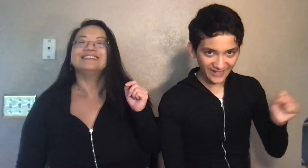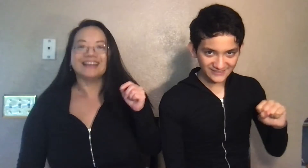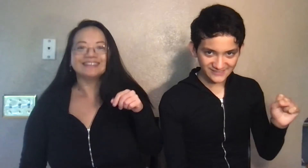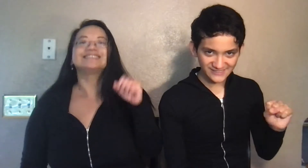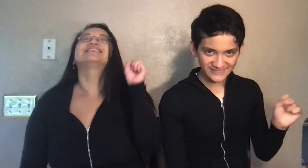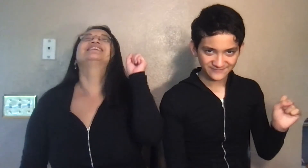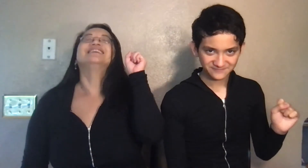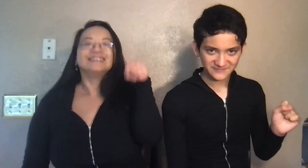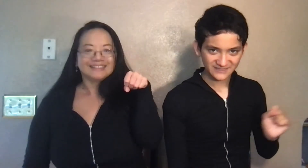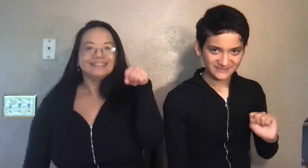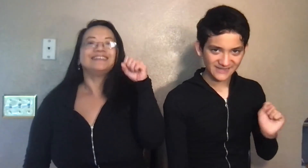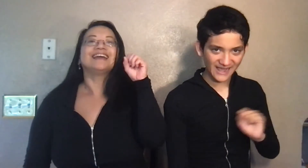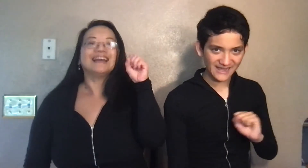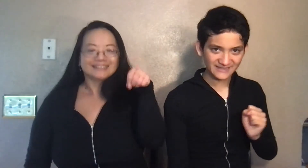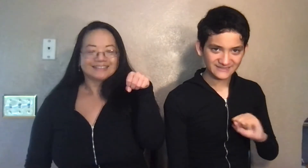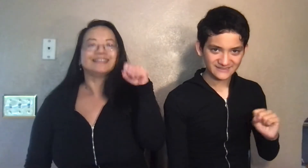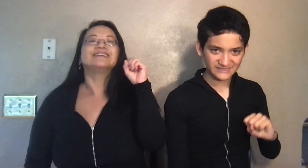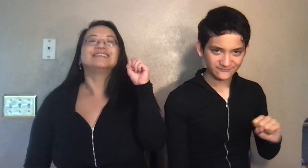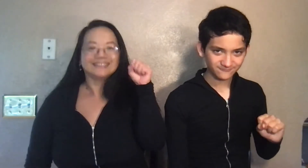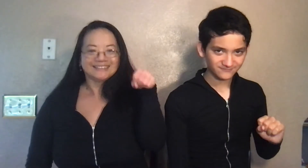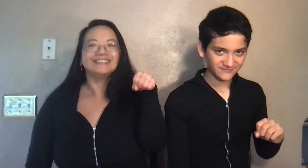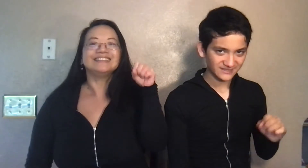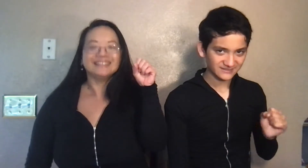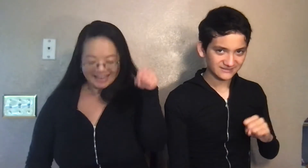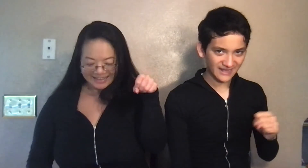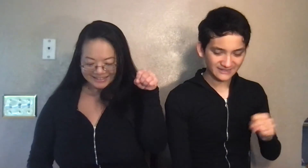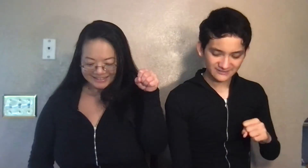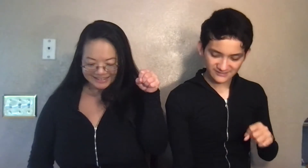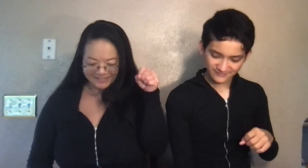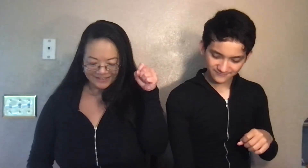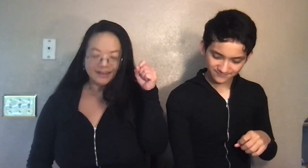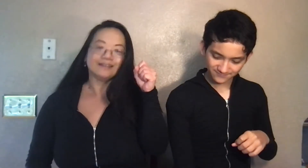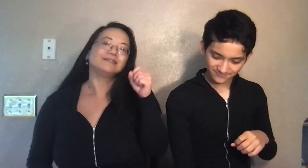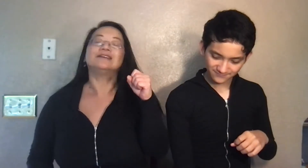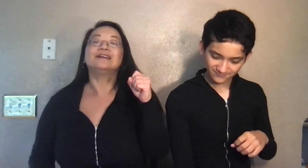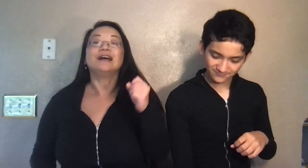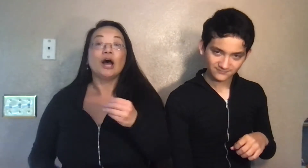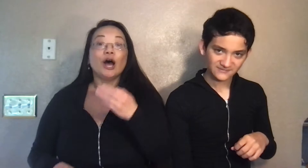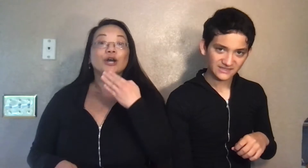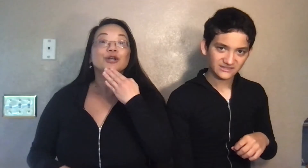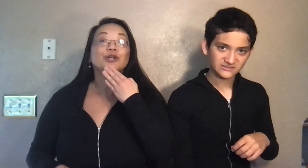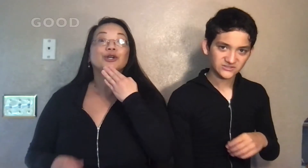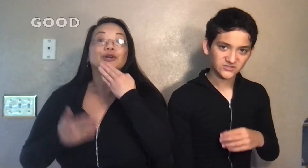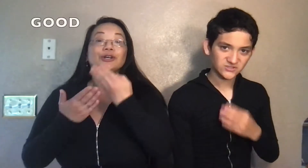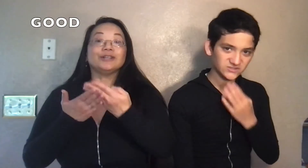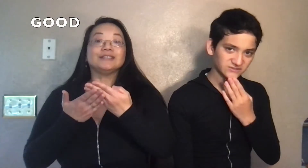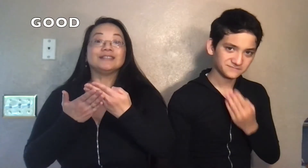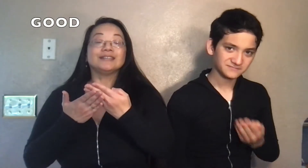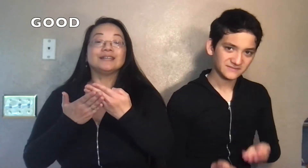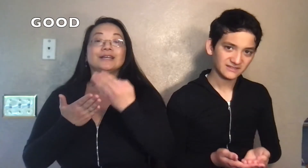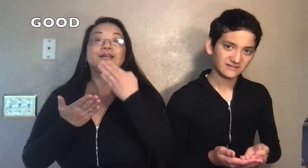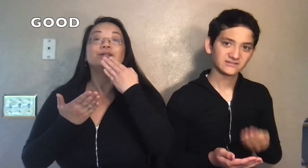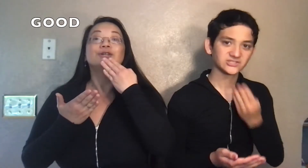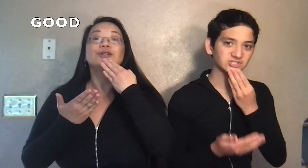Yes. Yes. Yes. Okay. Good.